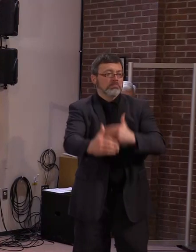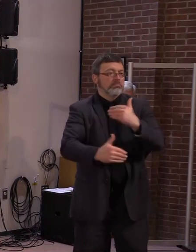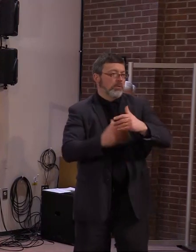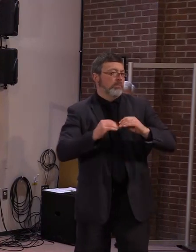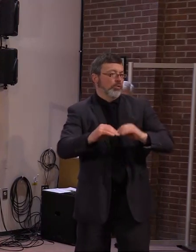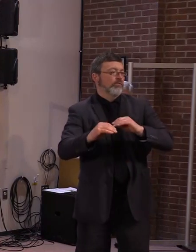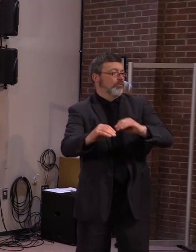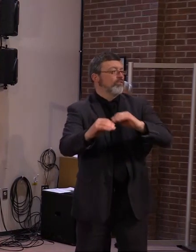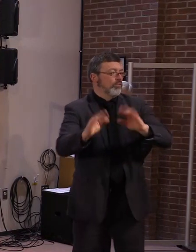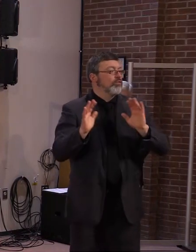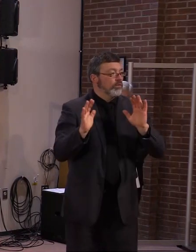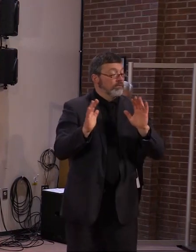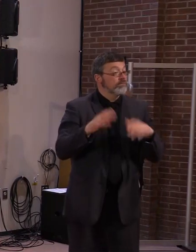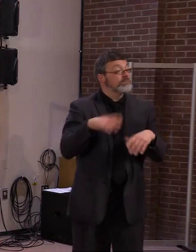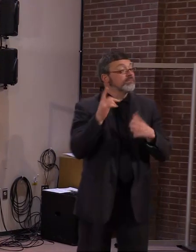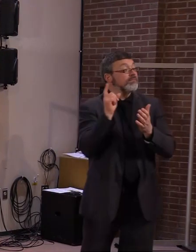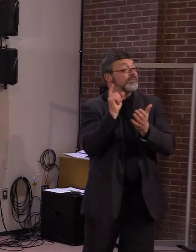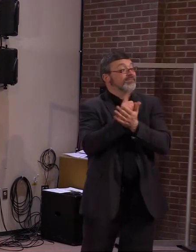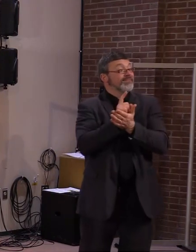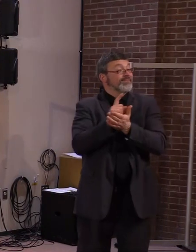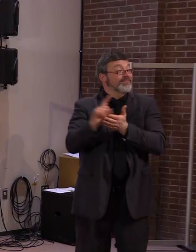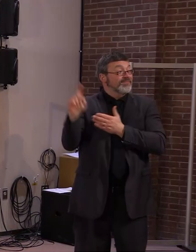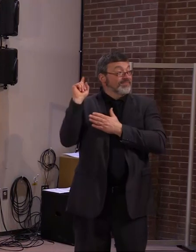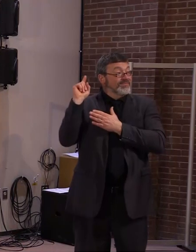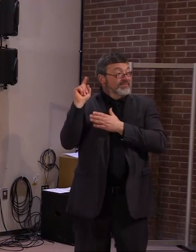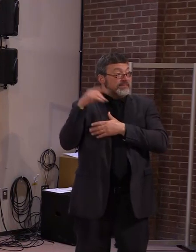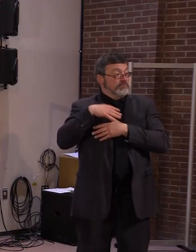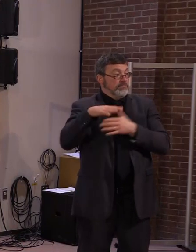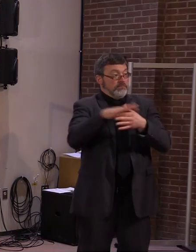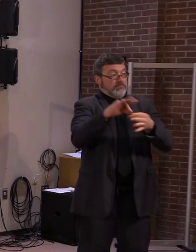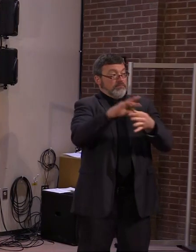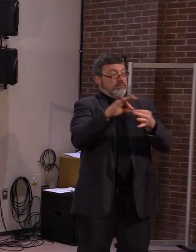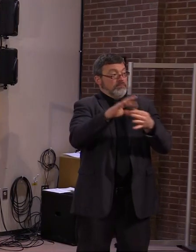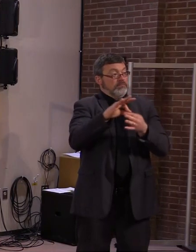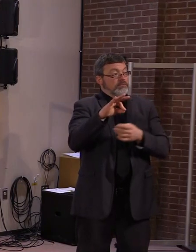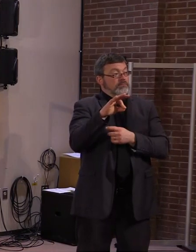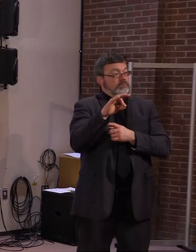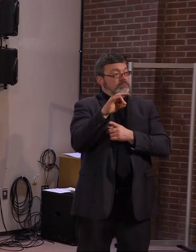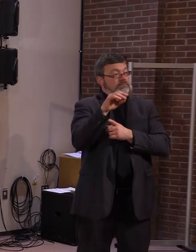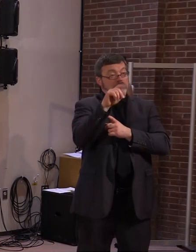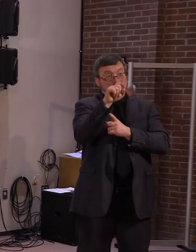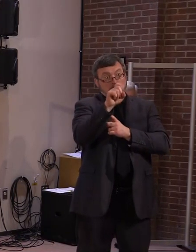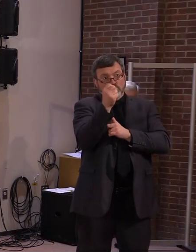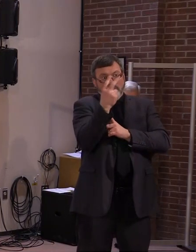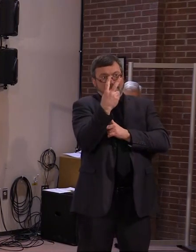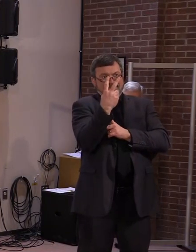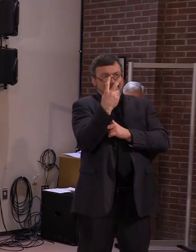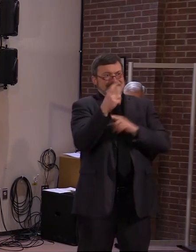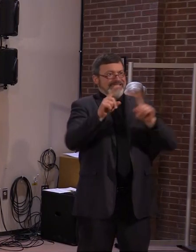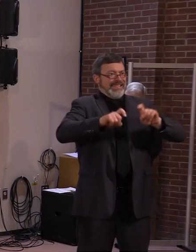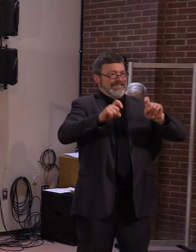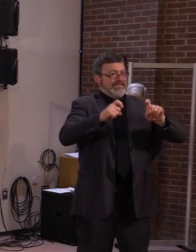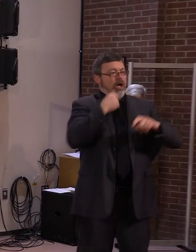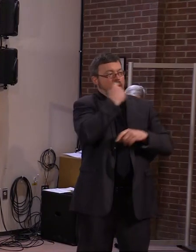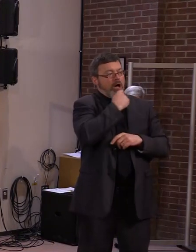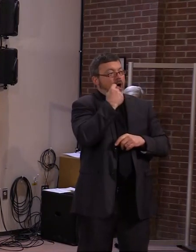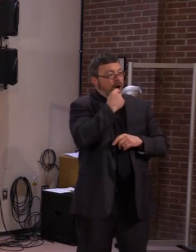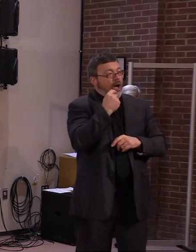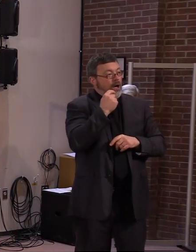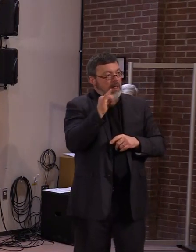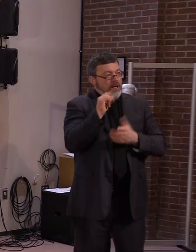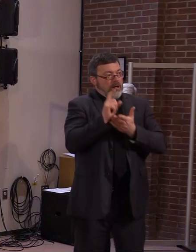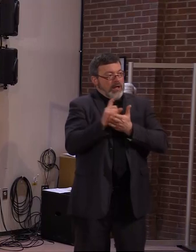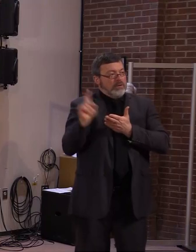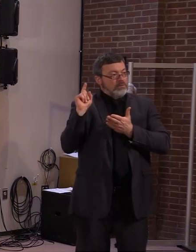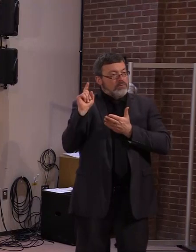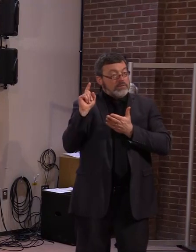had conducted antigen tests under Test to Stay. By the end of the week last week, we had 147 schools, so that's a 30% increase. So it